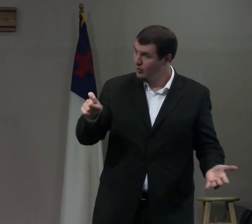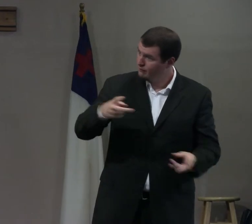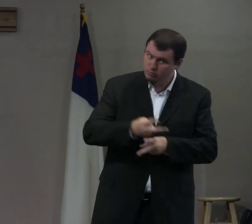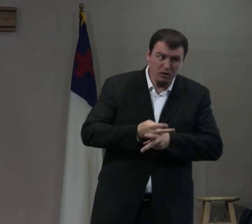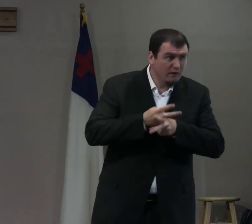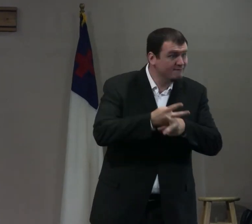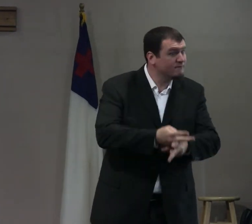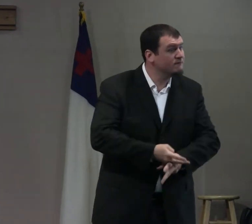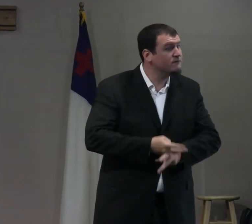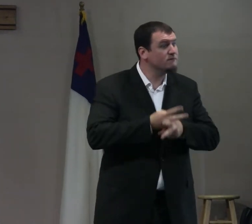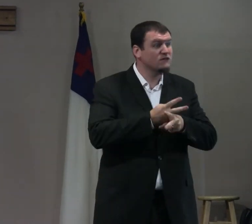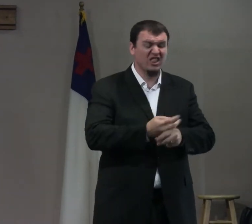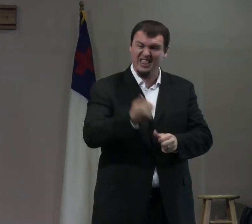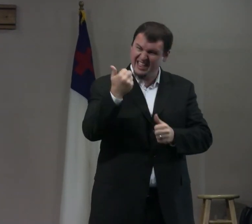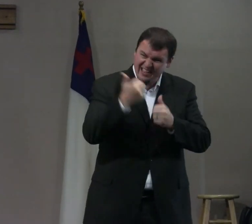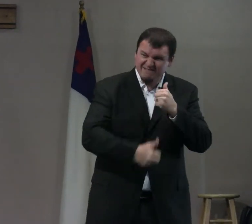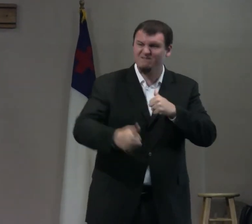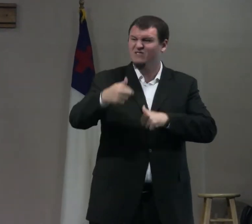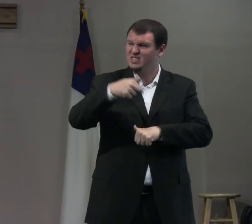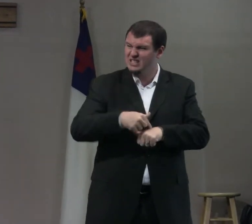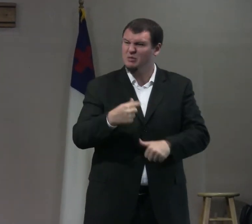me. You gotta be careful.